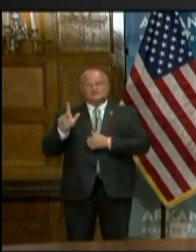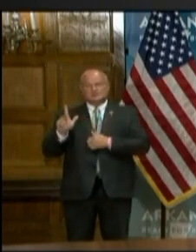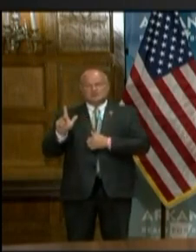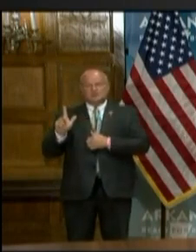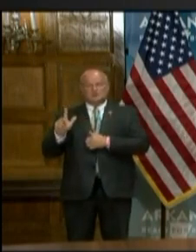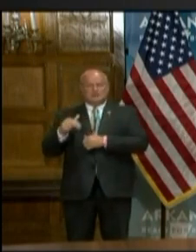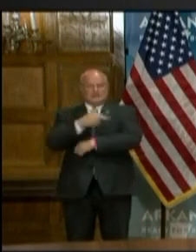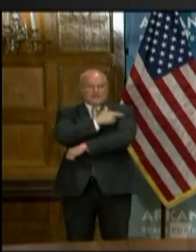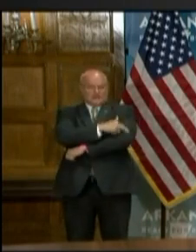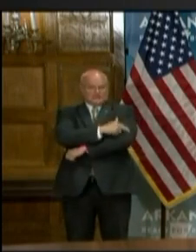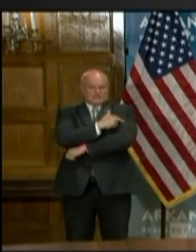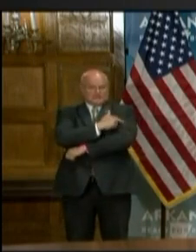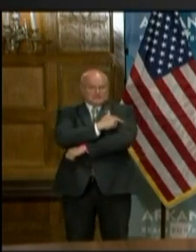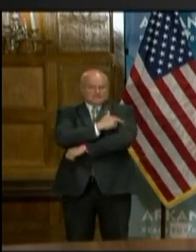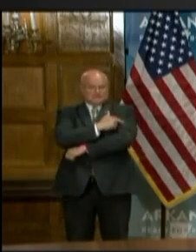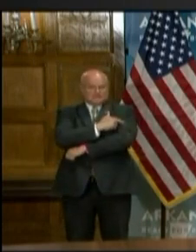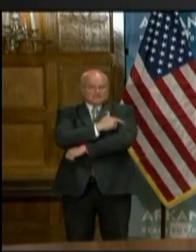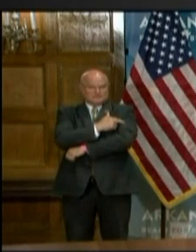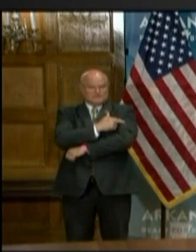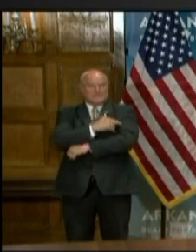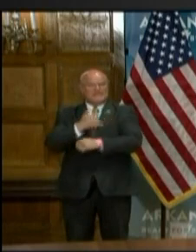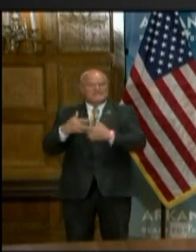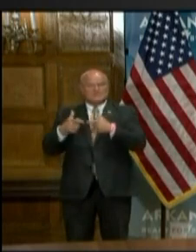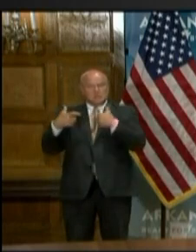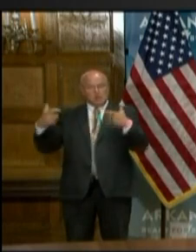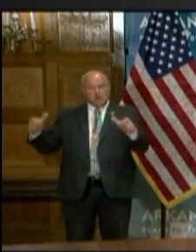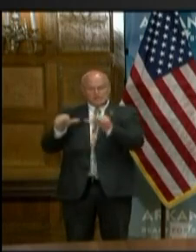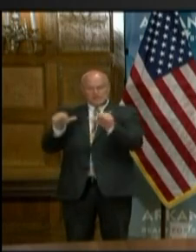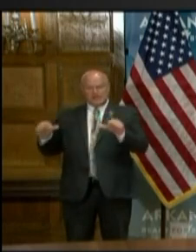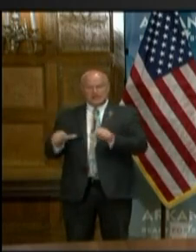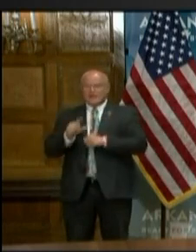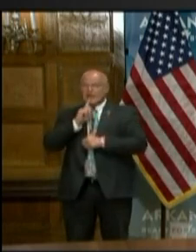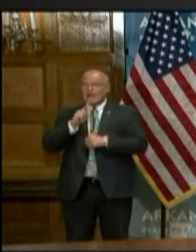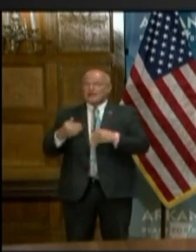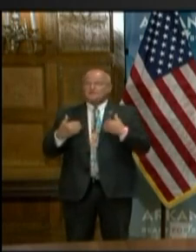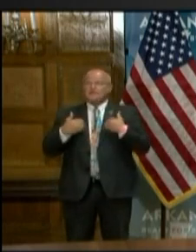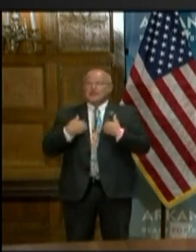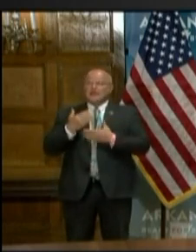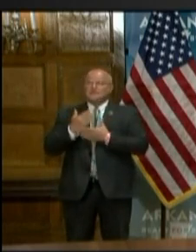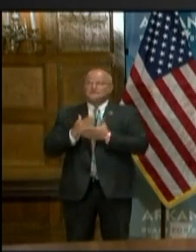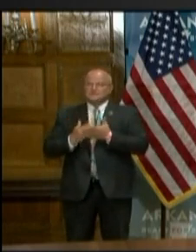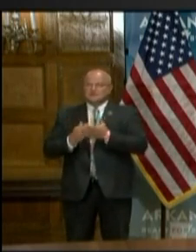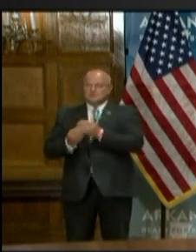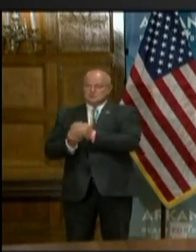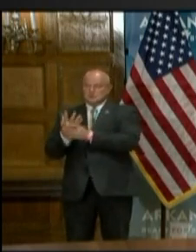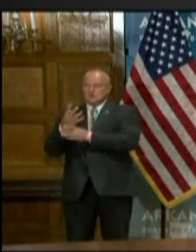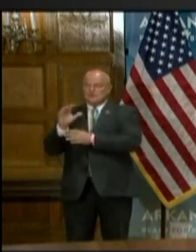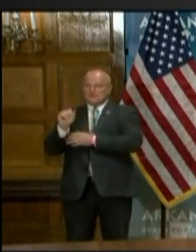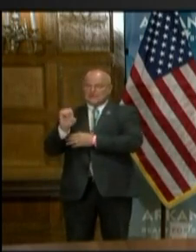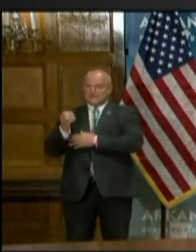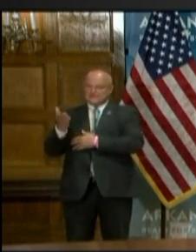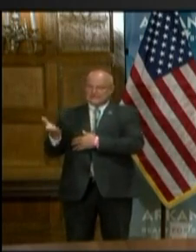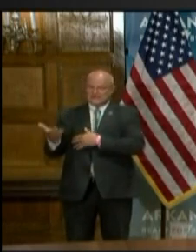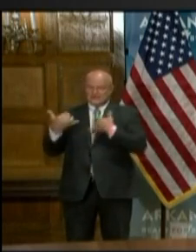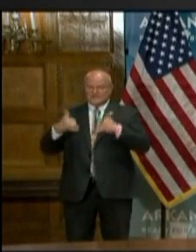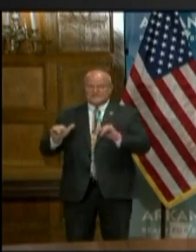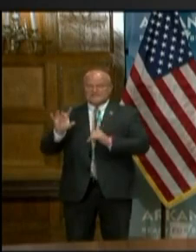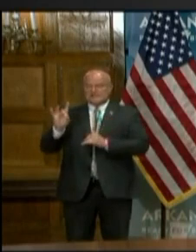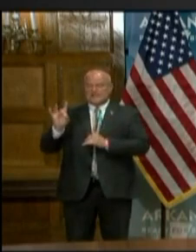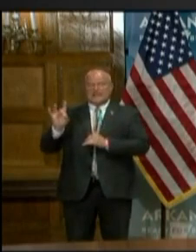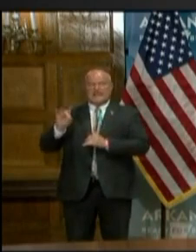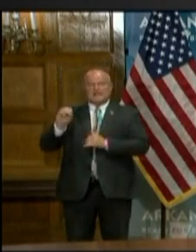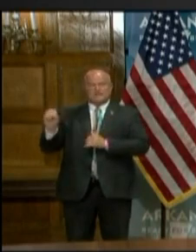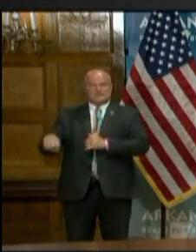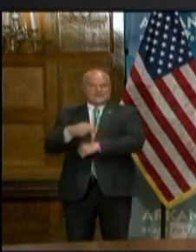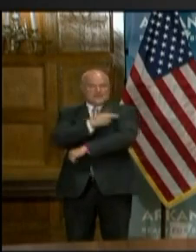23 hospitalizations, even though it's a large geographic area, and we actually have some growth in cases there. It's still only 8%